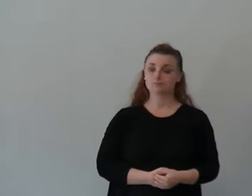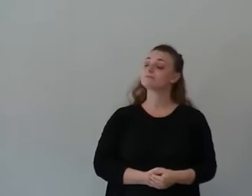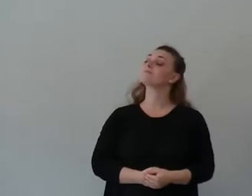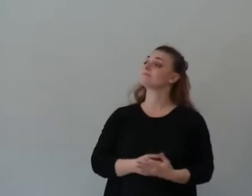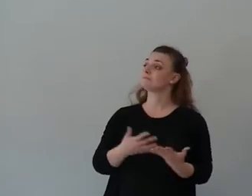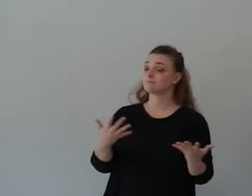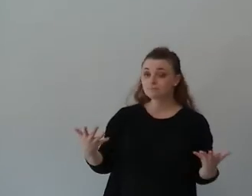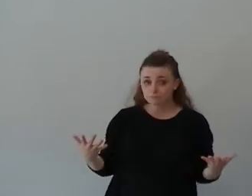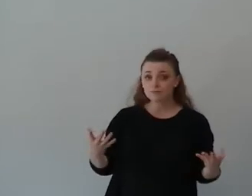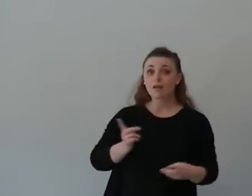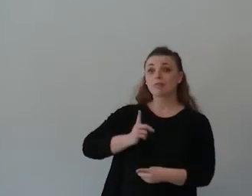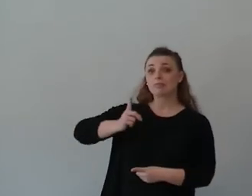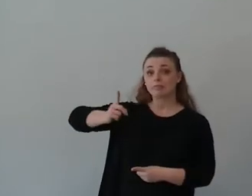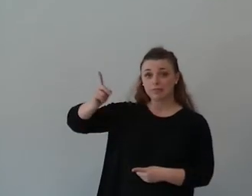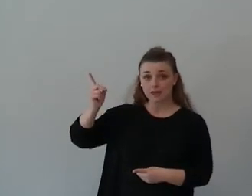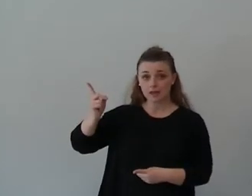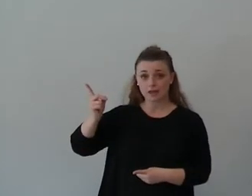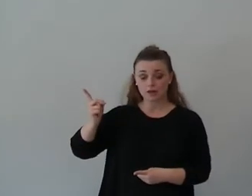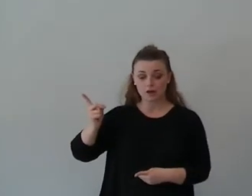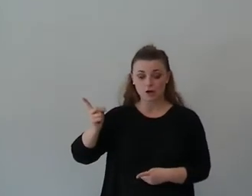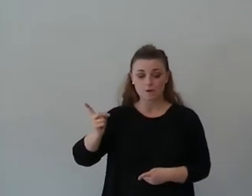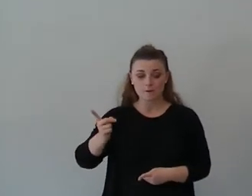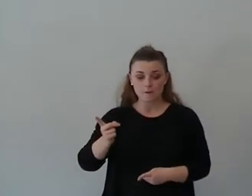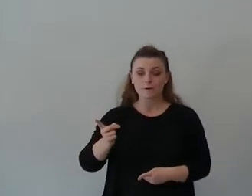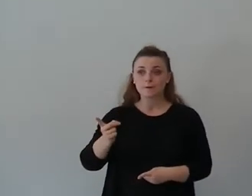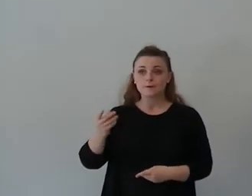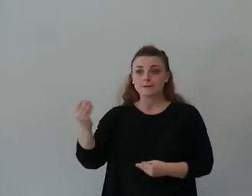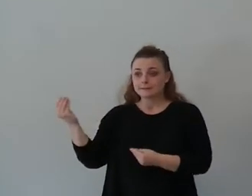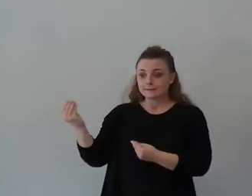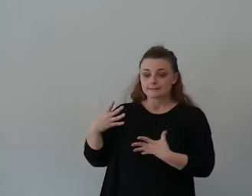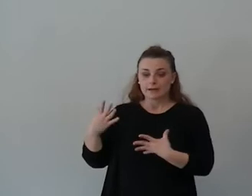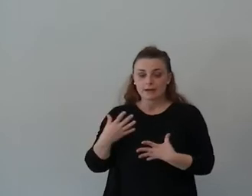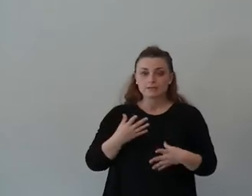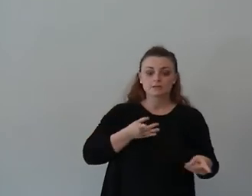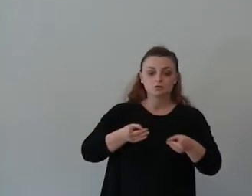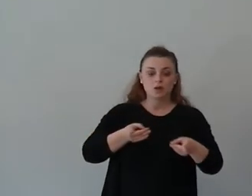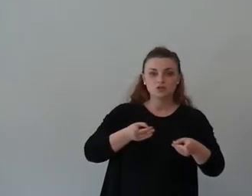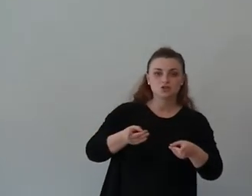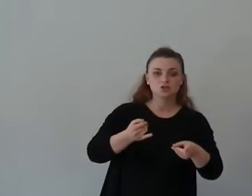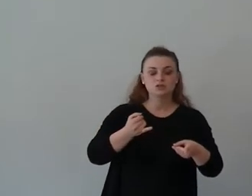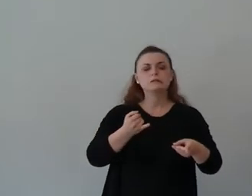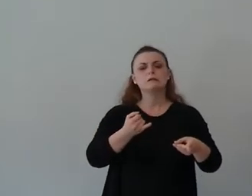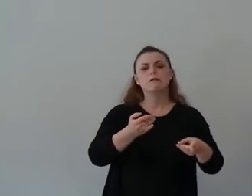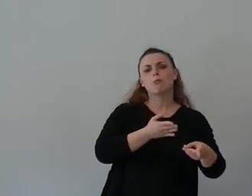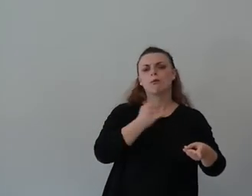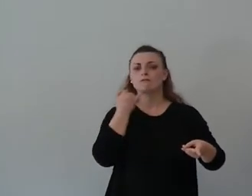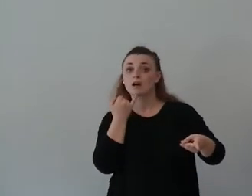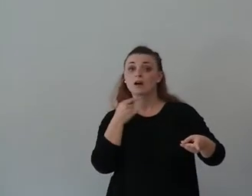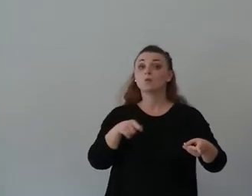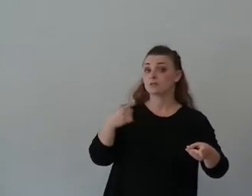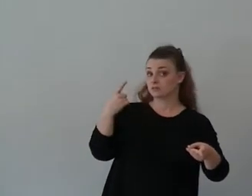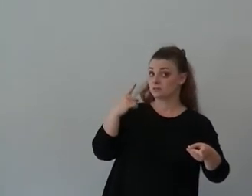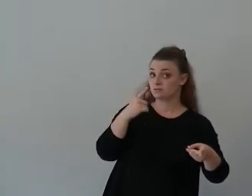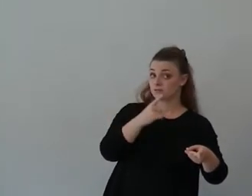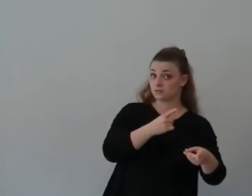fa passare per delle situazioni, alcune facili, alcune difficili. God never says having a relationship with Him is